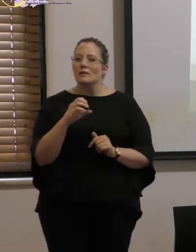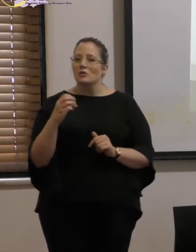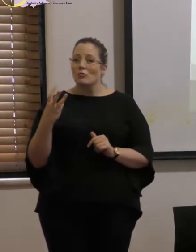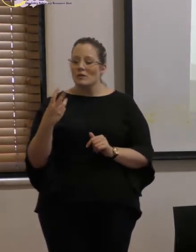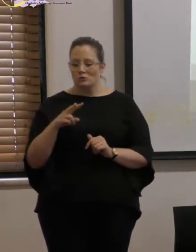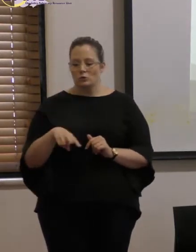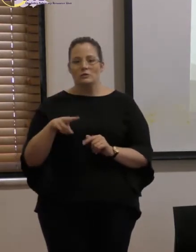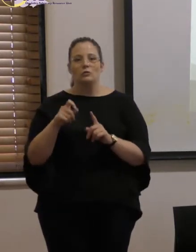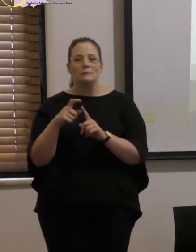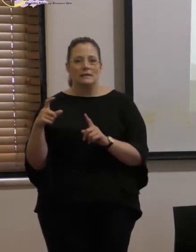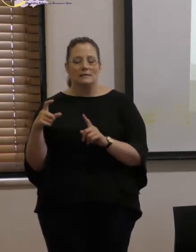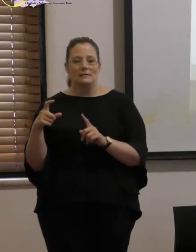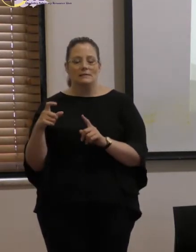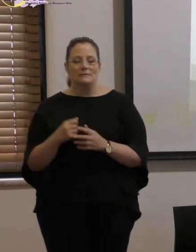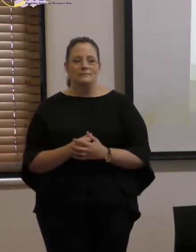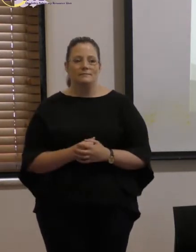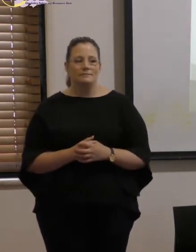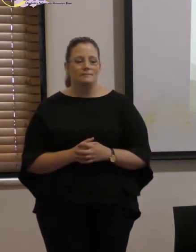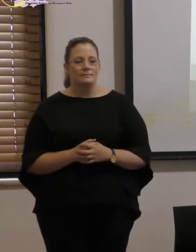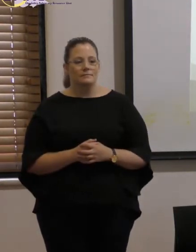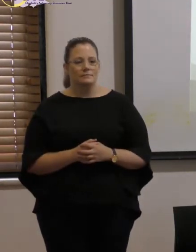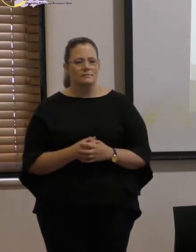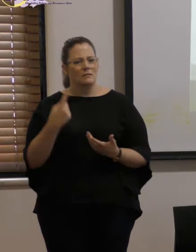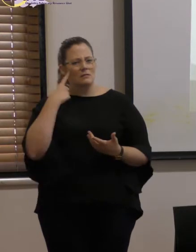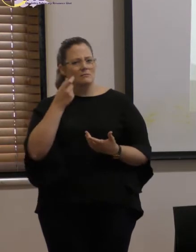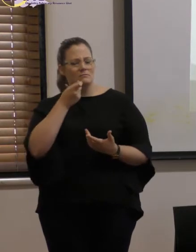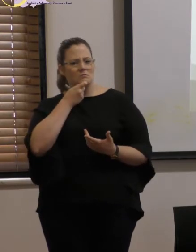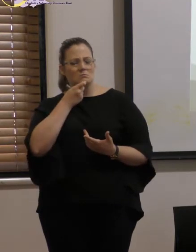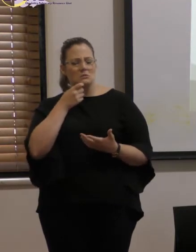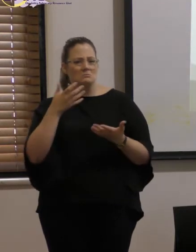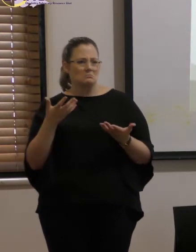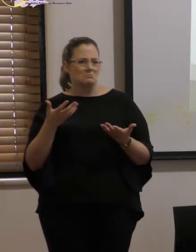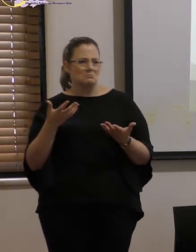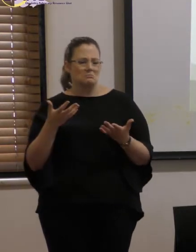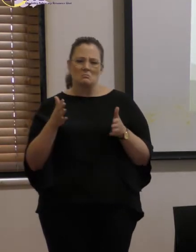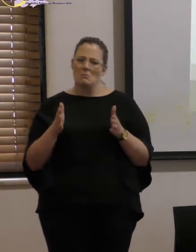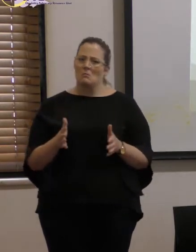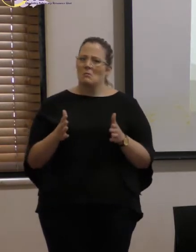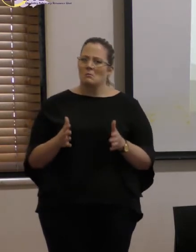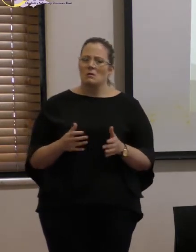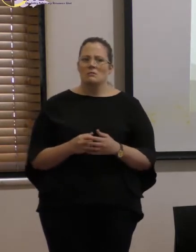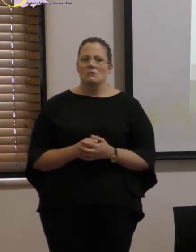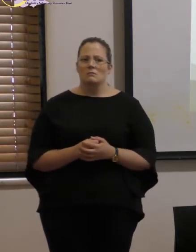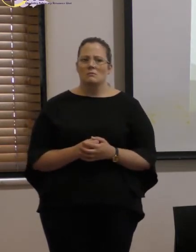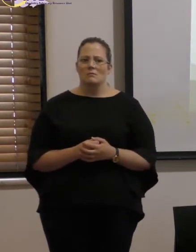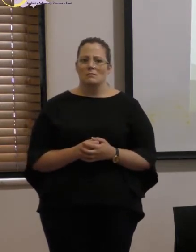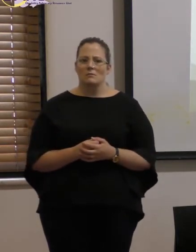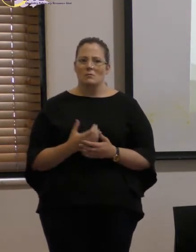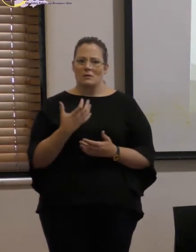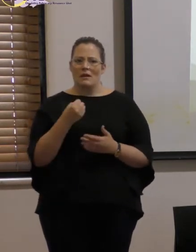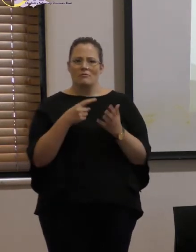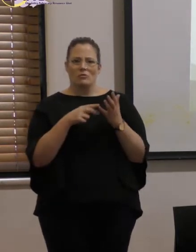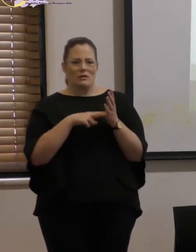22%, which is a bit strange given that, you know, we've got a Convention of the Right